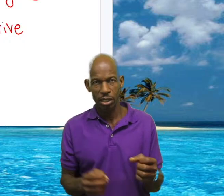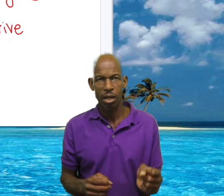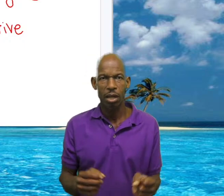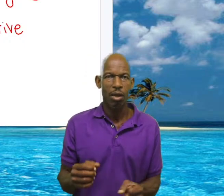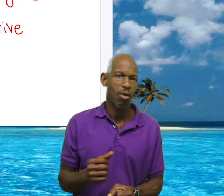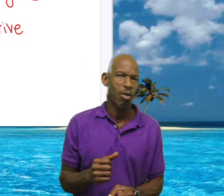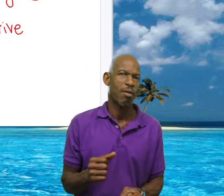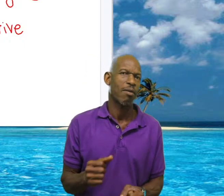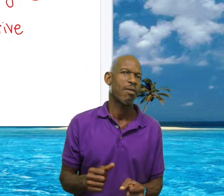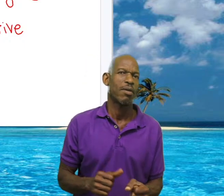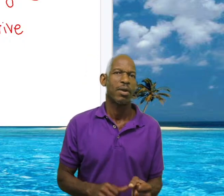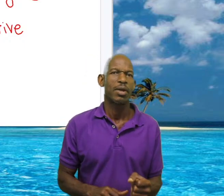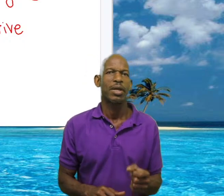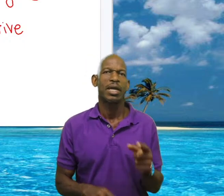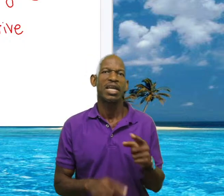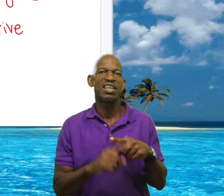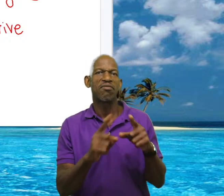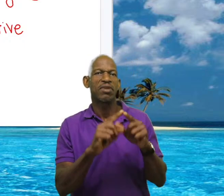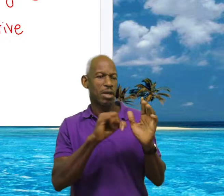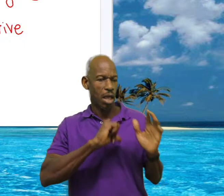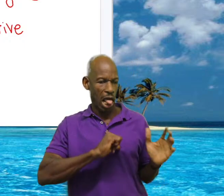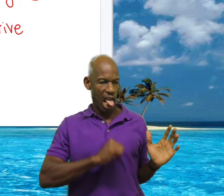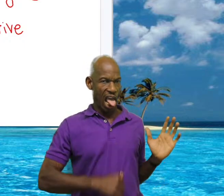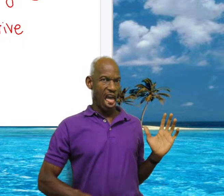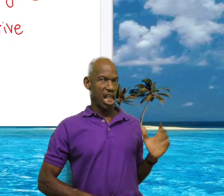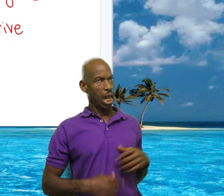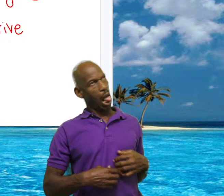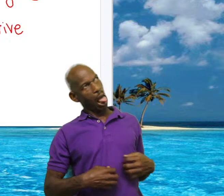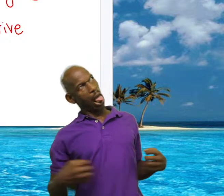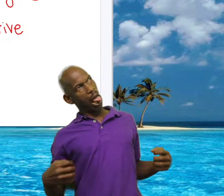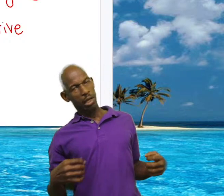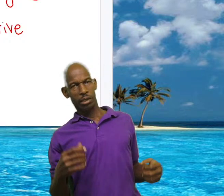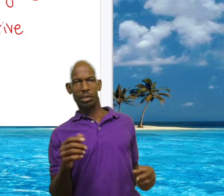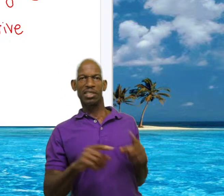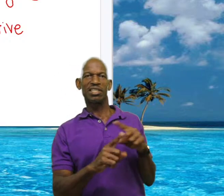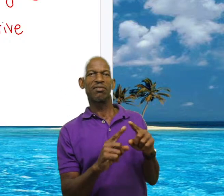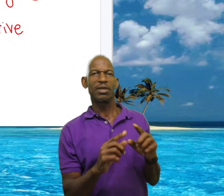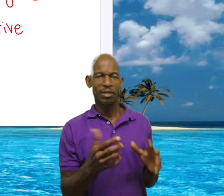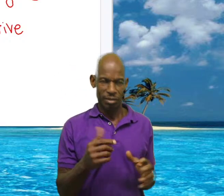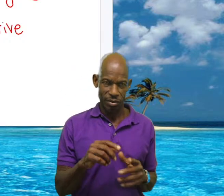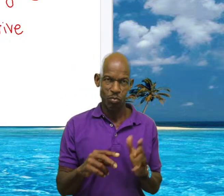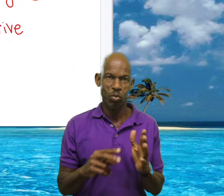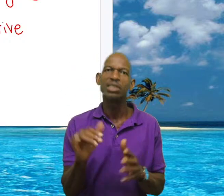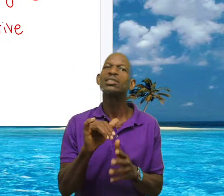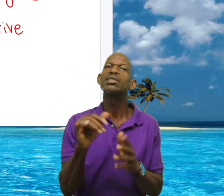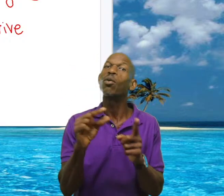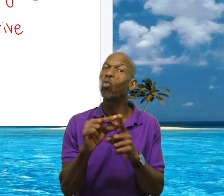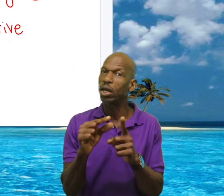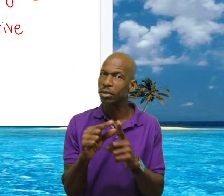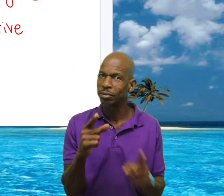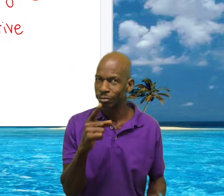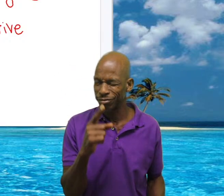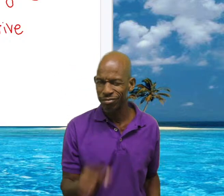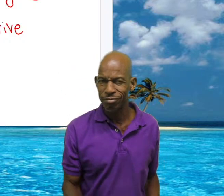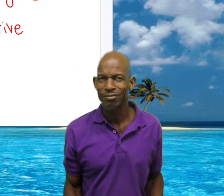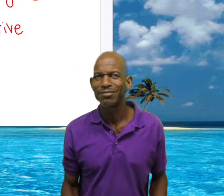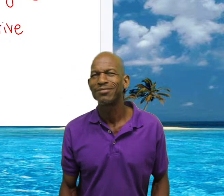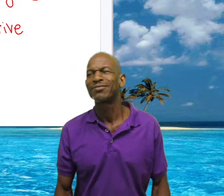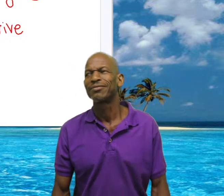kind of gadgets they're going to be using, so they are driving. So drive, you can have the word operate, but we use this word based on